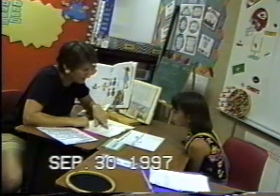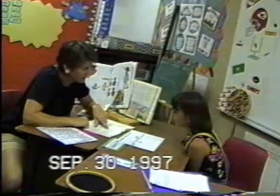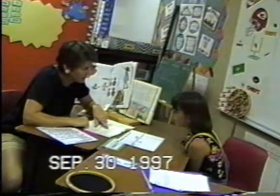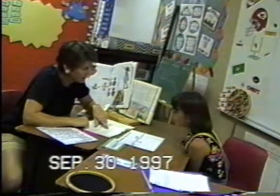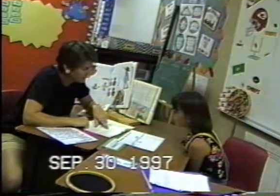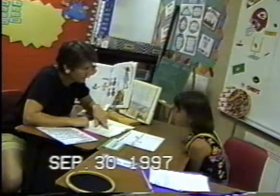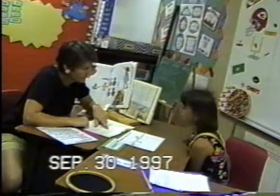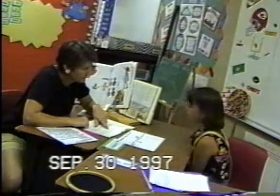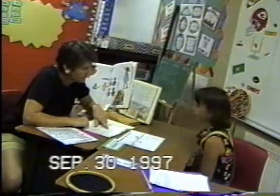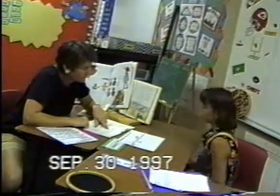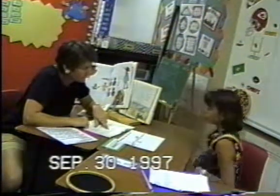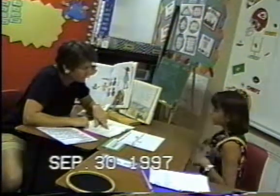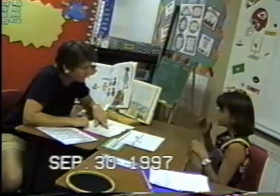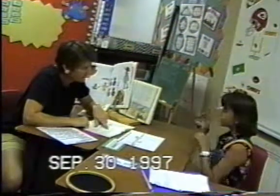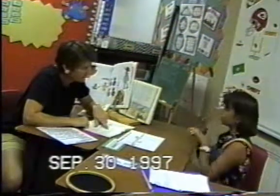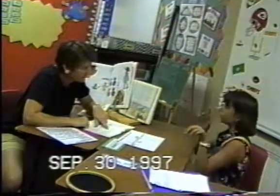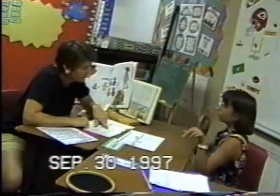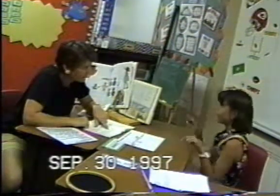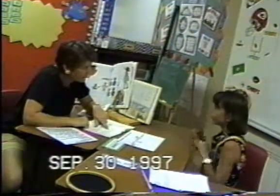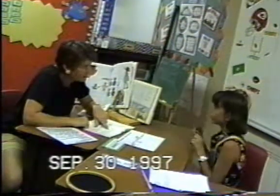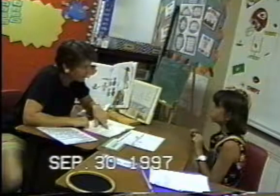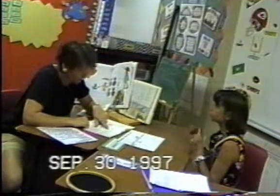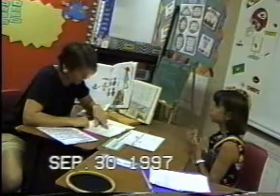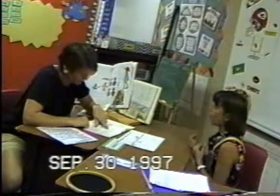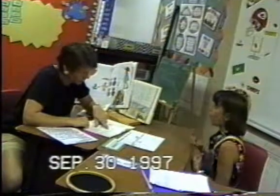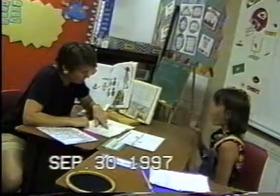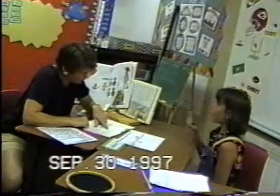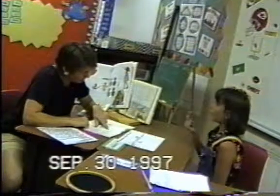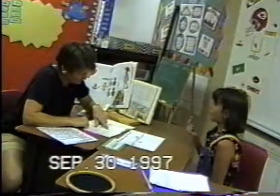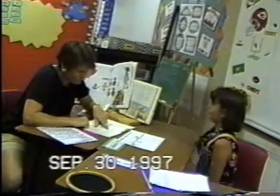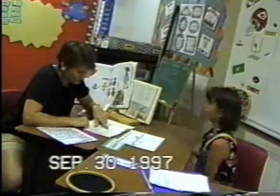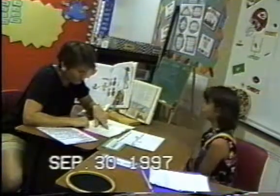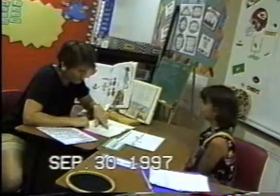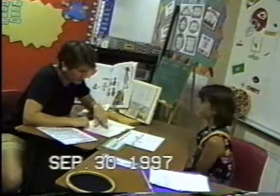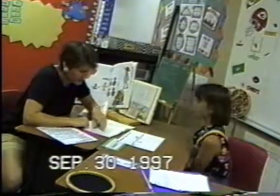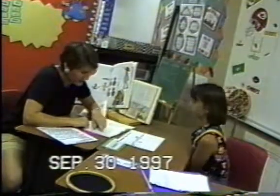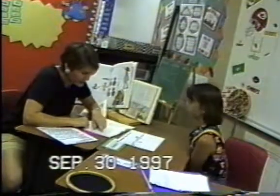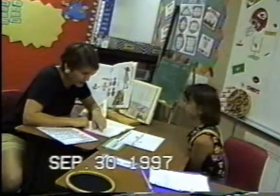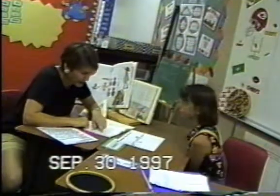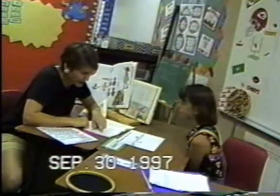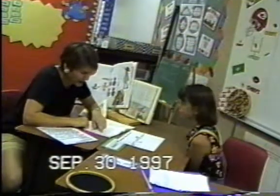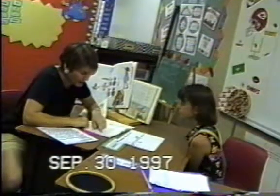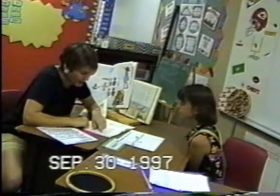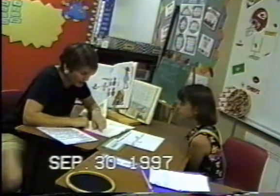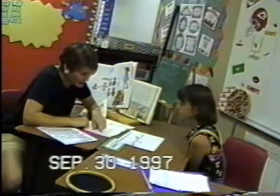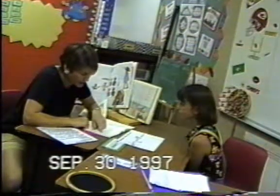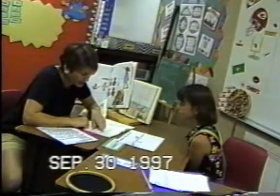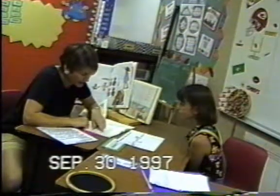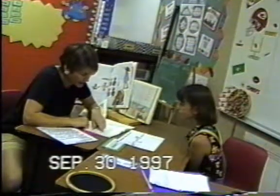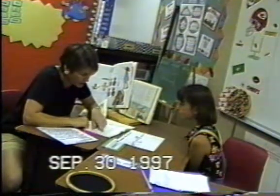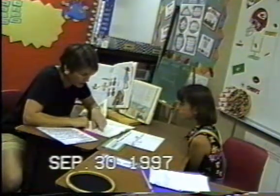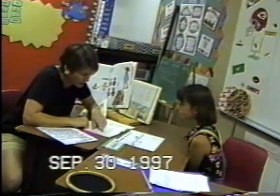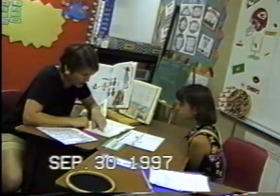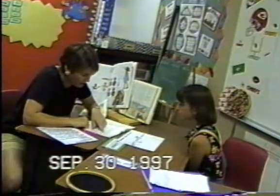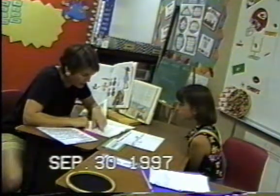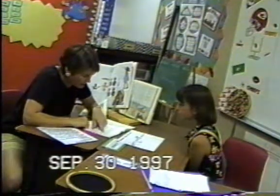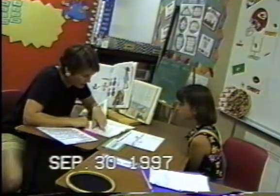means? Getting ready to go up. That's pretty good. I think that's right. Getting ready to go up.